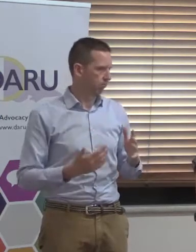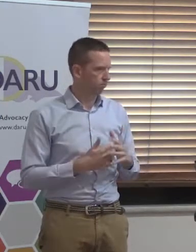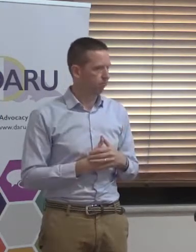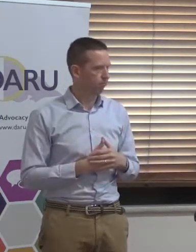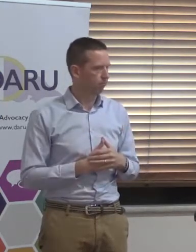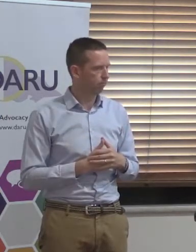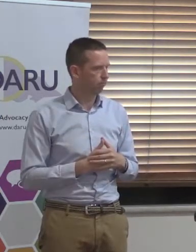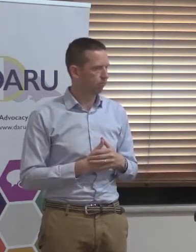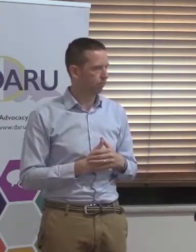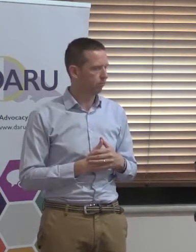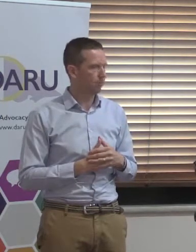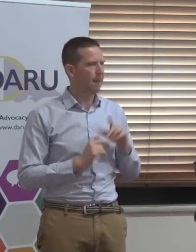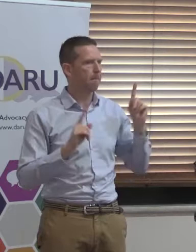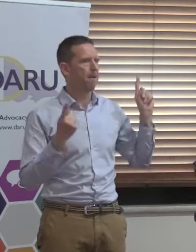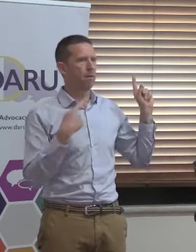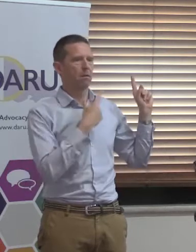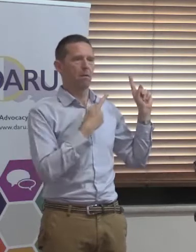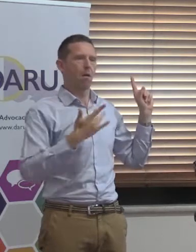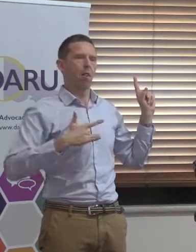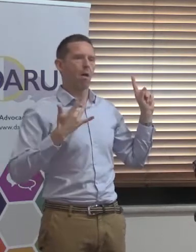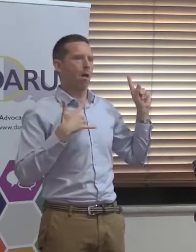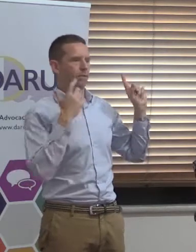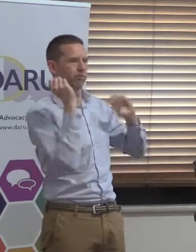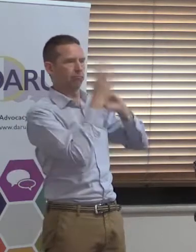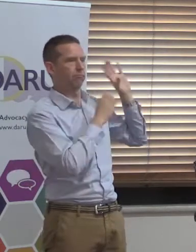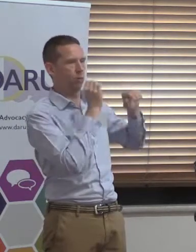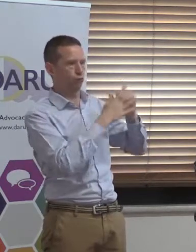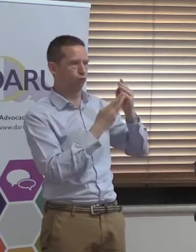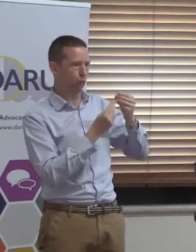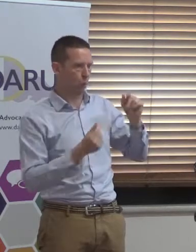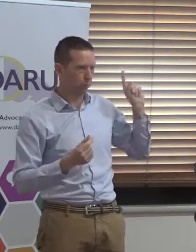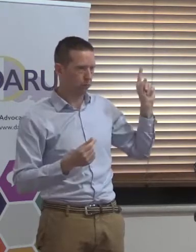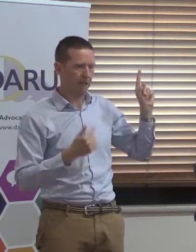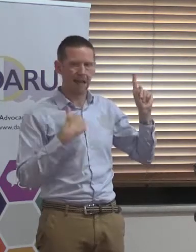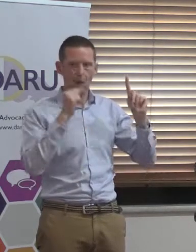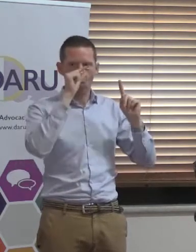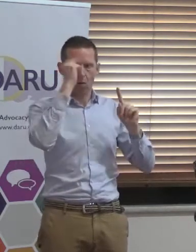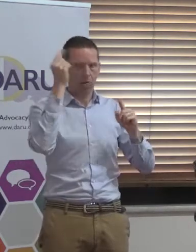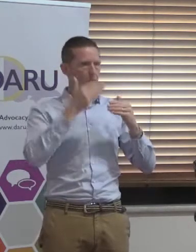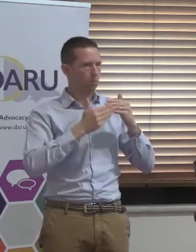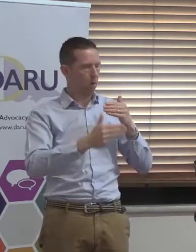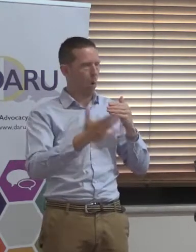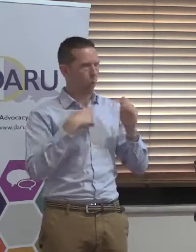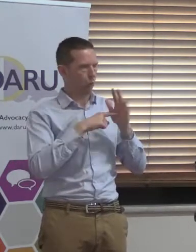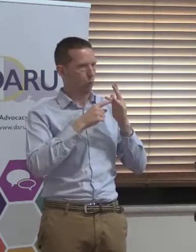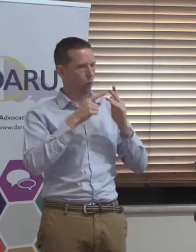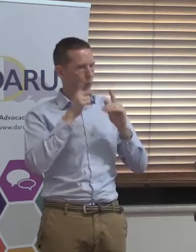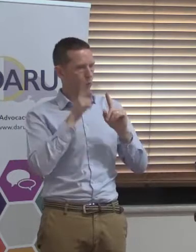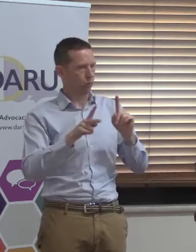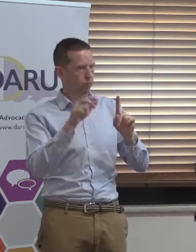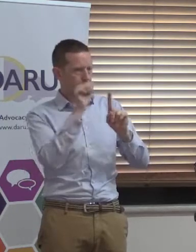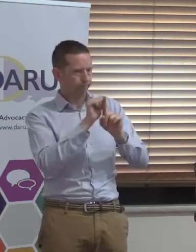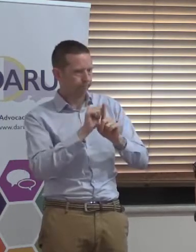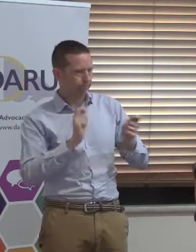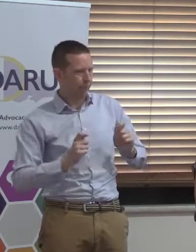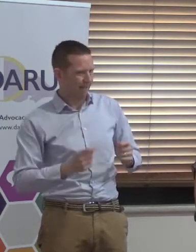as a living resource as this is, our plan is to continually refine